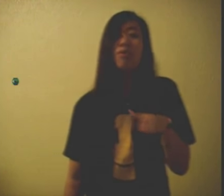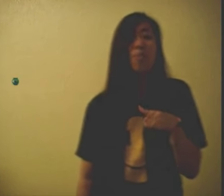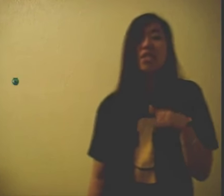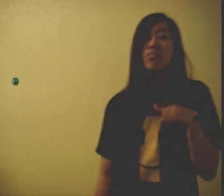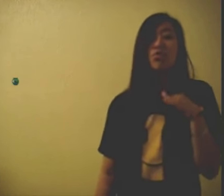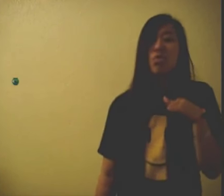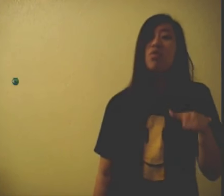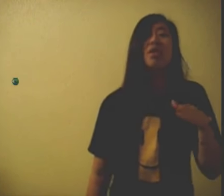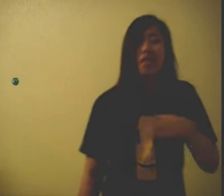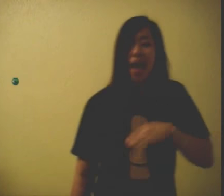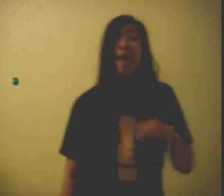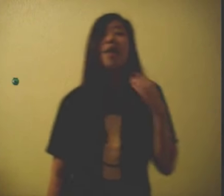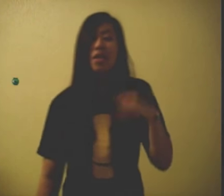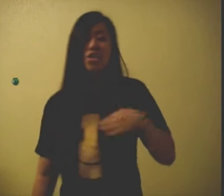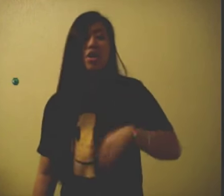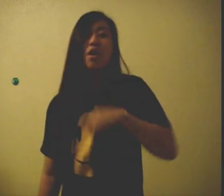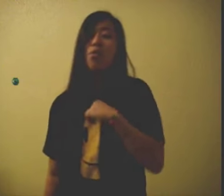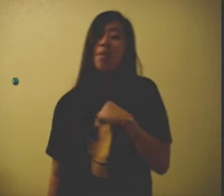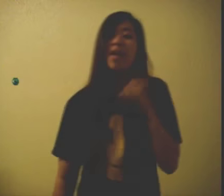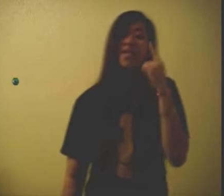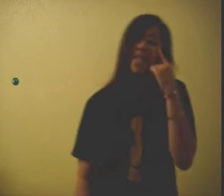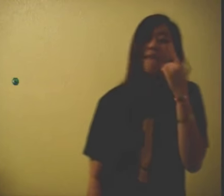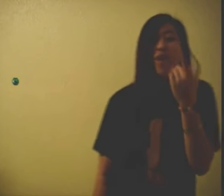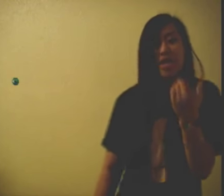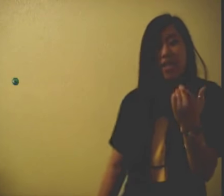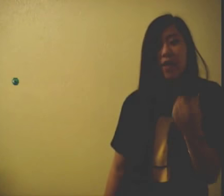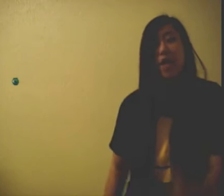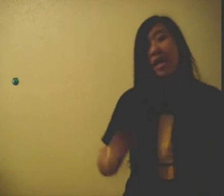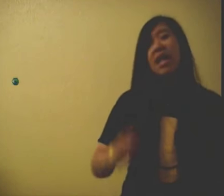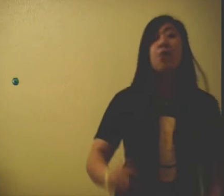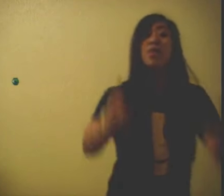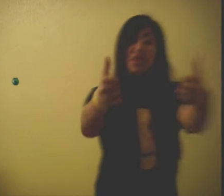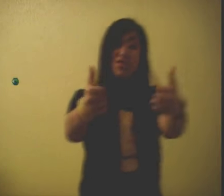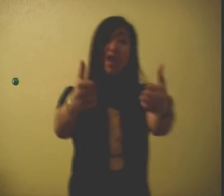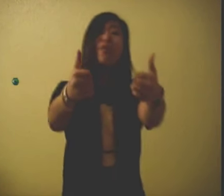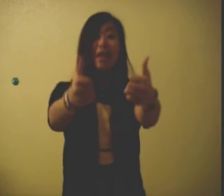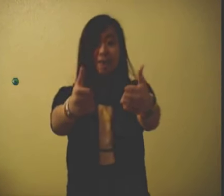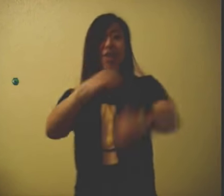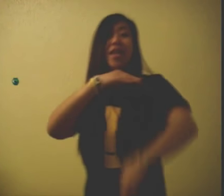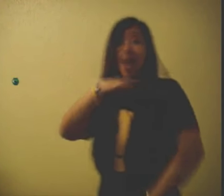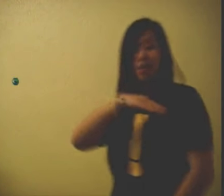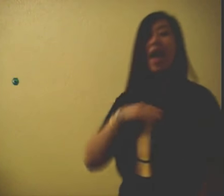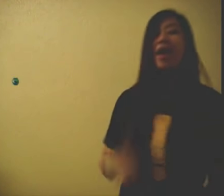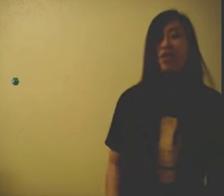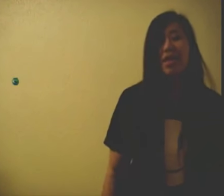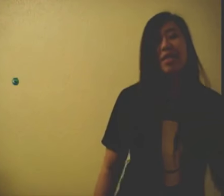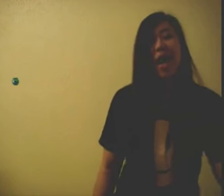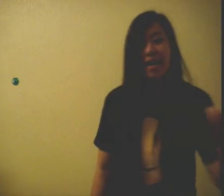beautiful places which you won't understand. Unless you come with me and see for yourself. Get with the new, the old and good for your health. I know you're tired